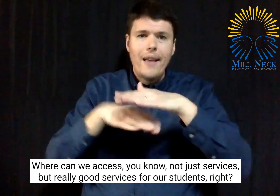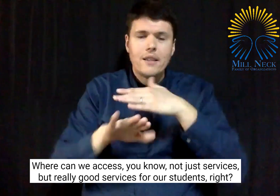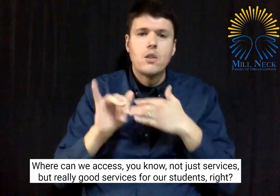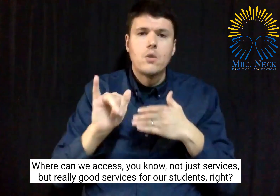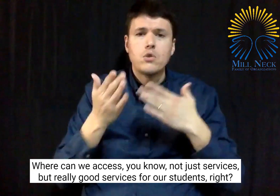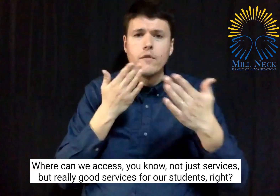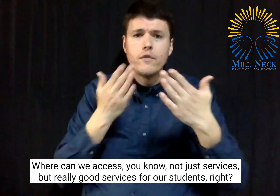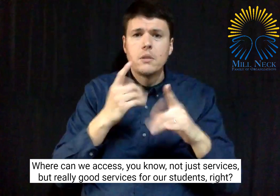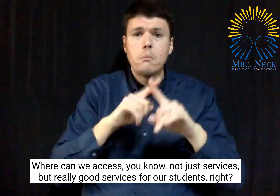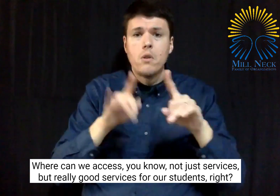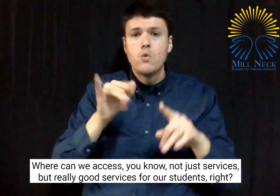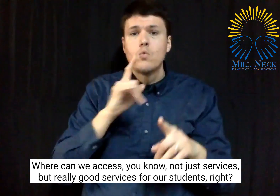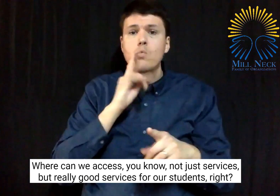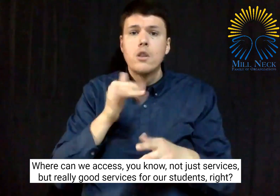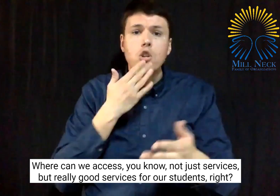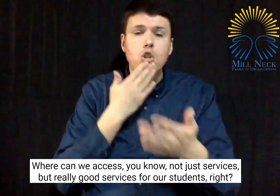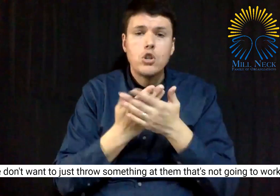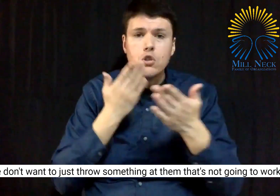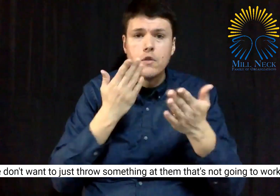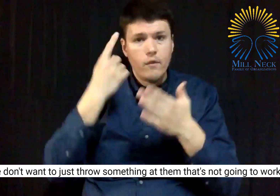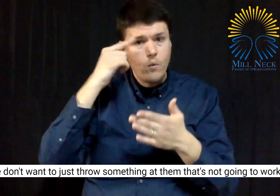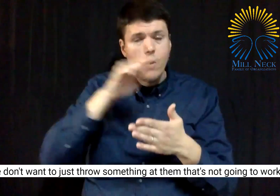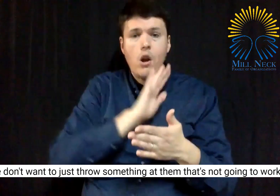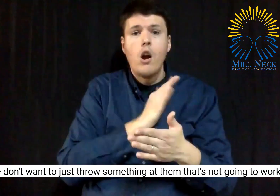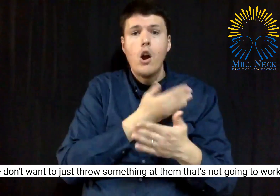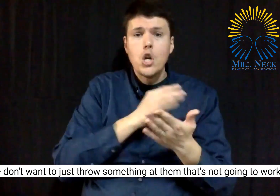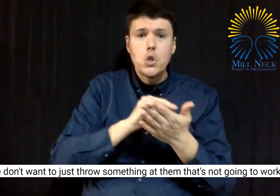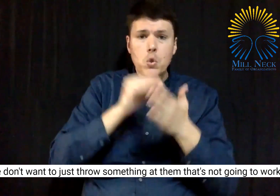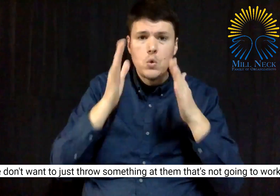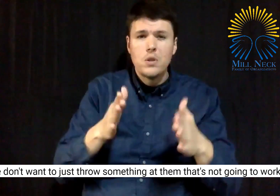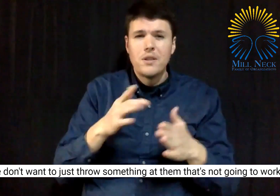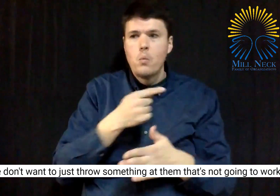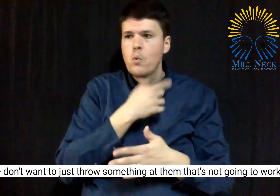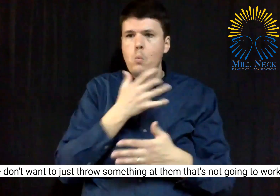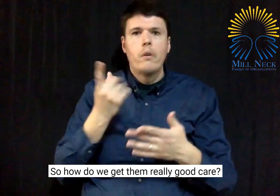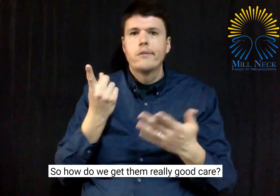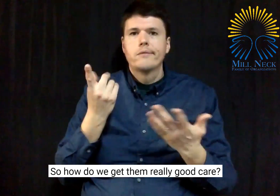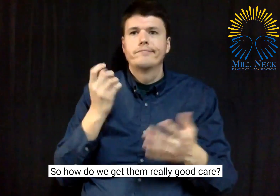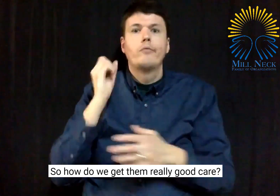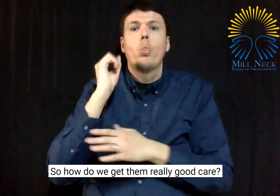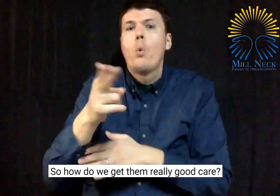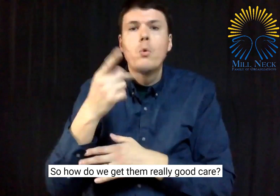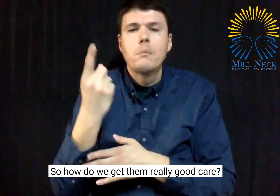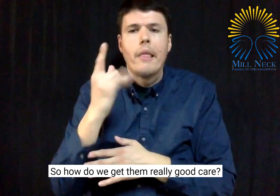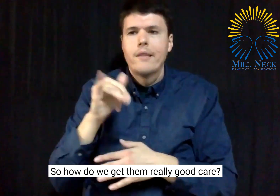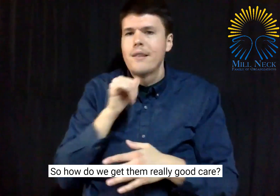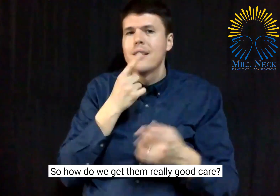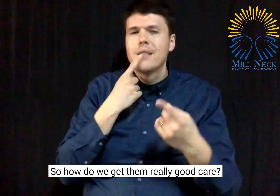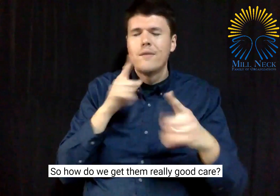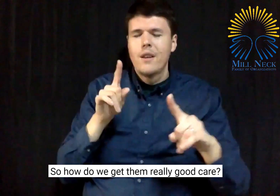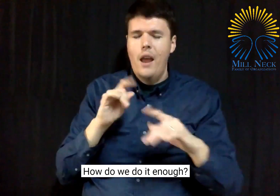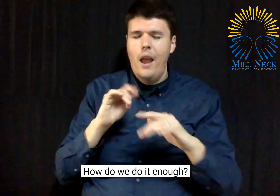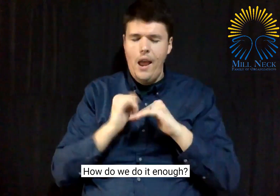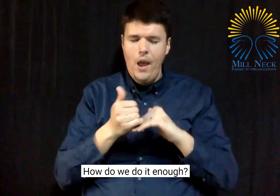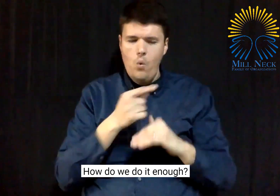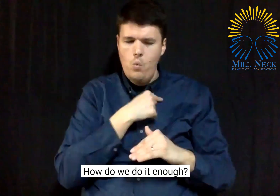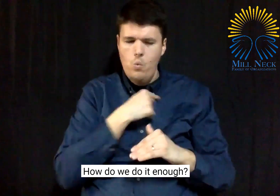good services for our students, right? We don't want to just throw something at it that's not going to work. So how do we get them really good care? How do we do it in